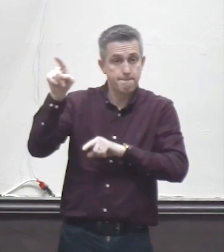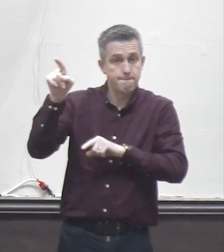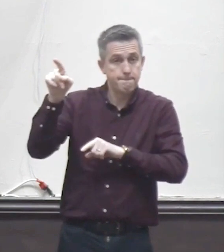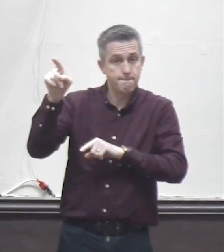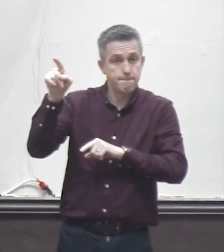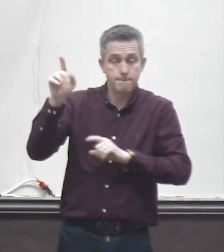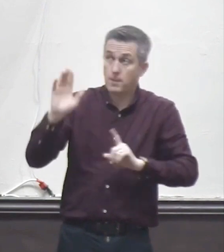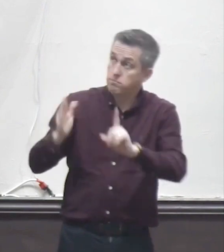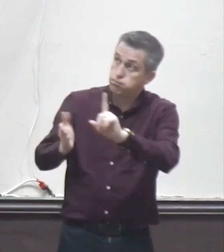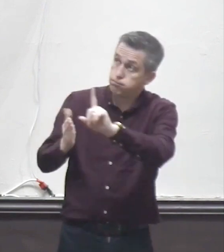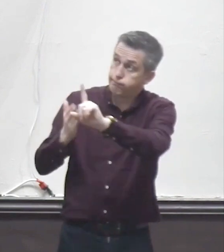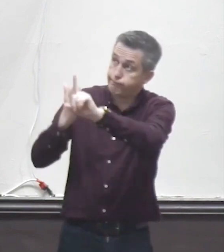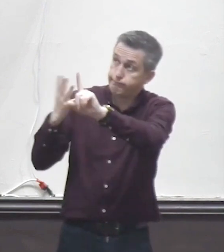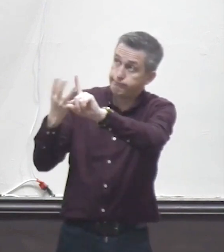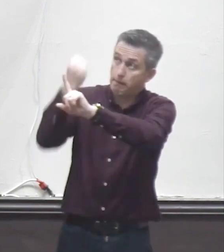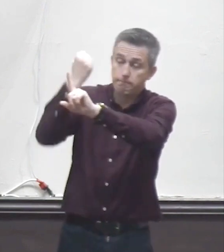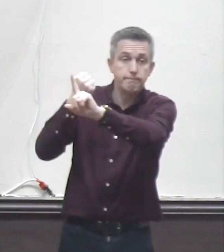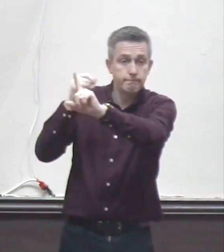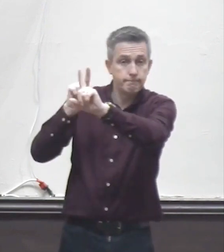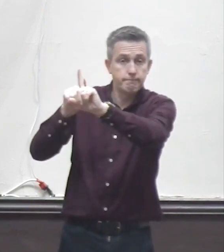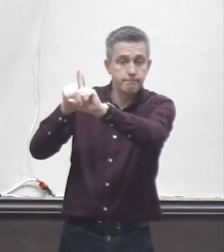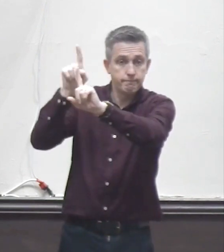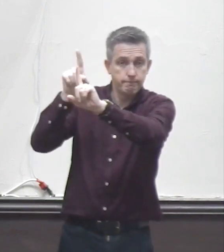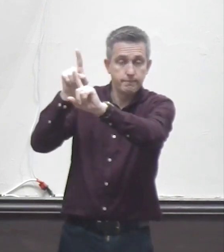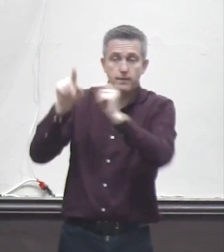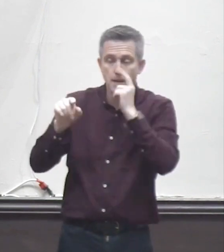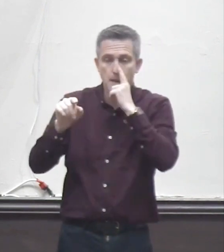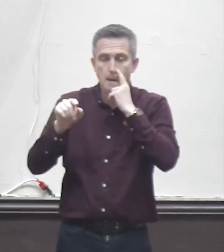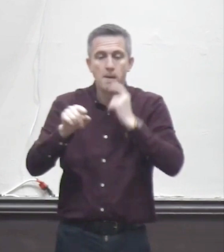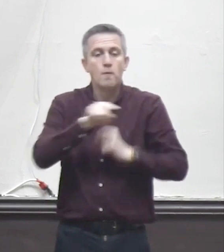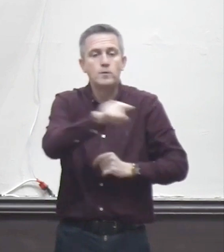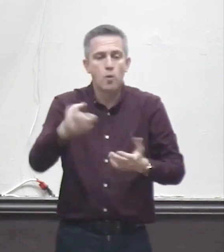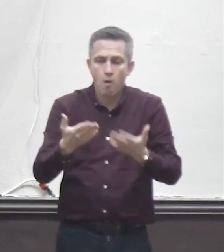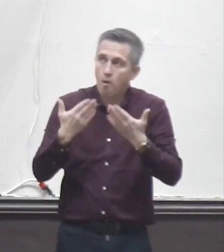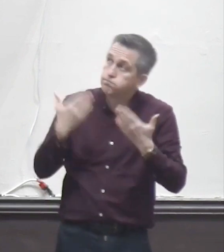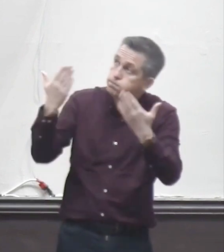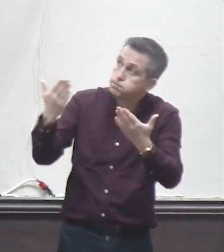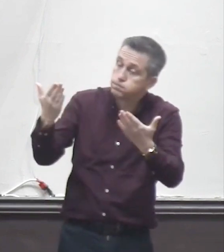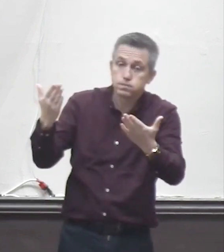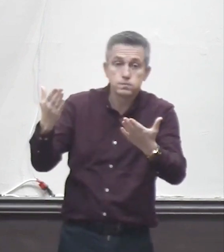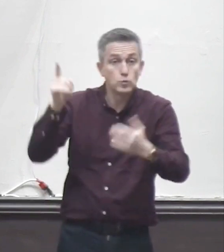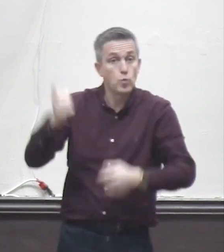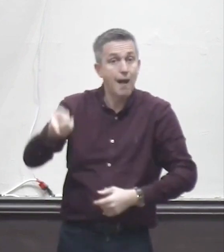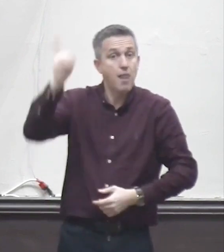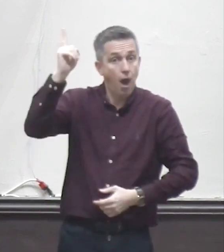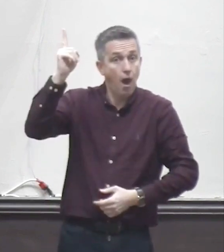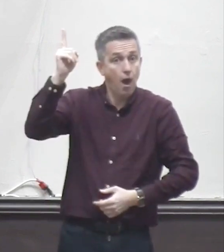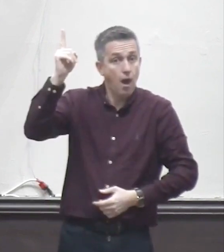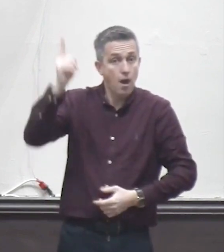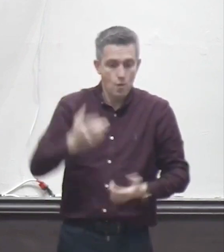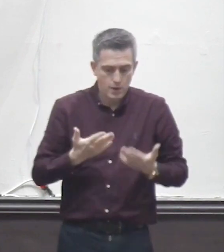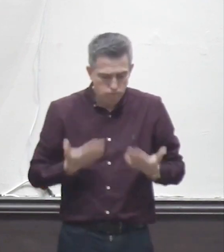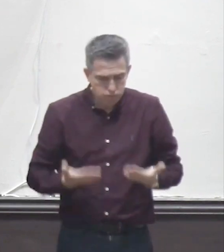it to Allah. When you make a supplication, you do it to Allah. When you pray